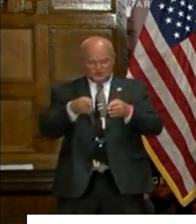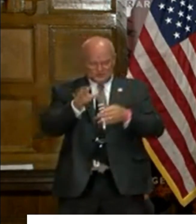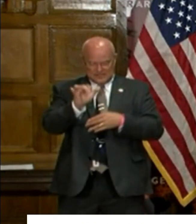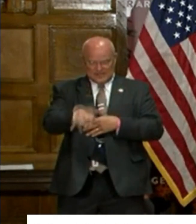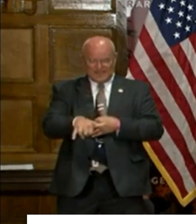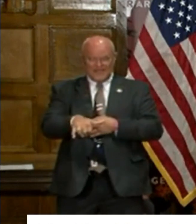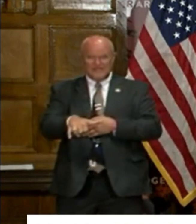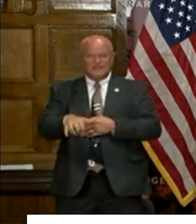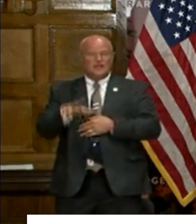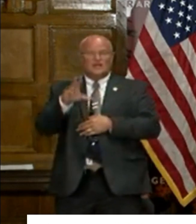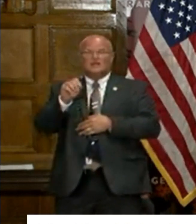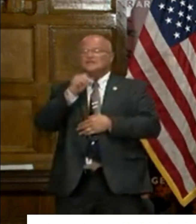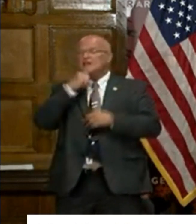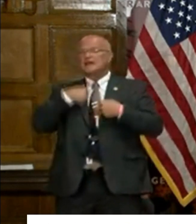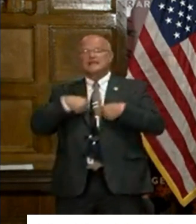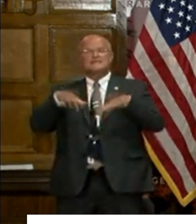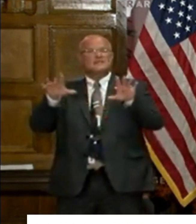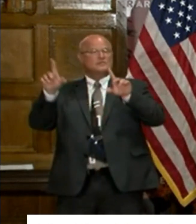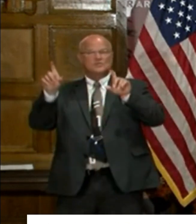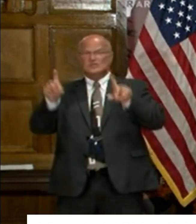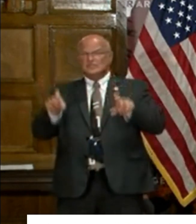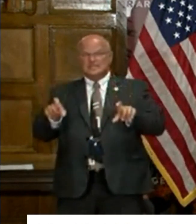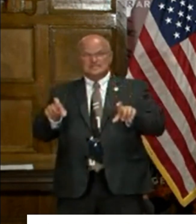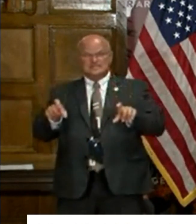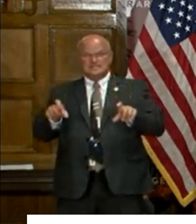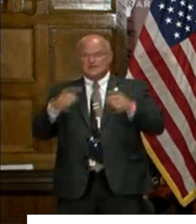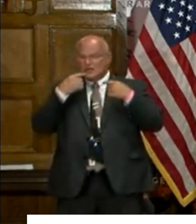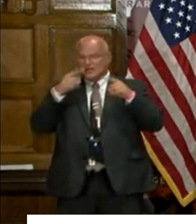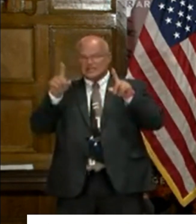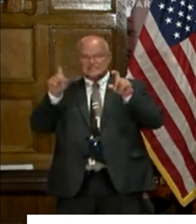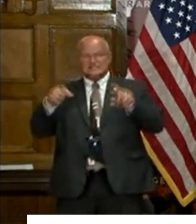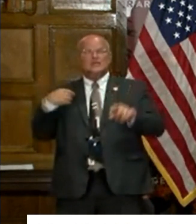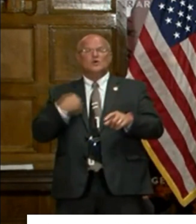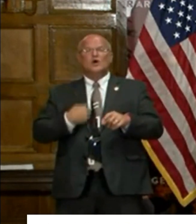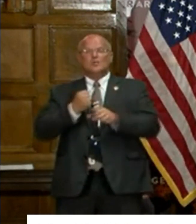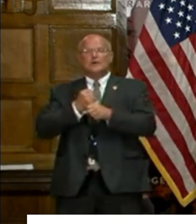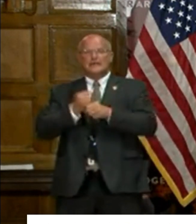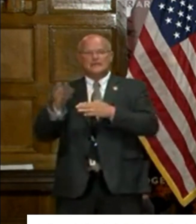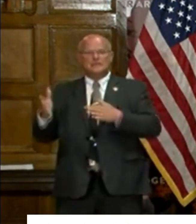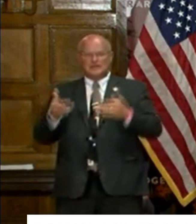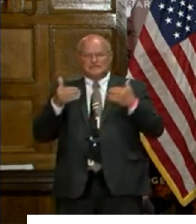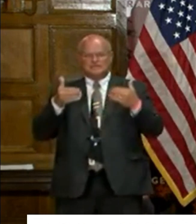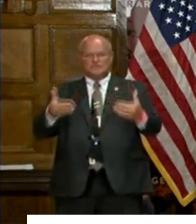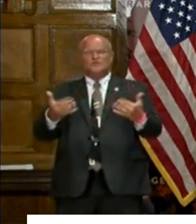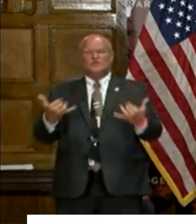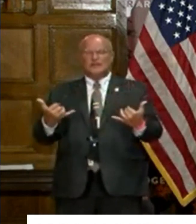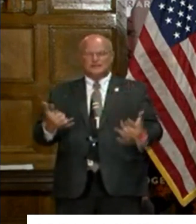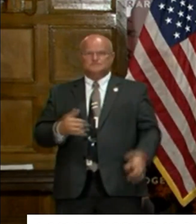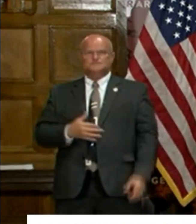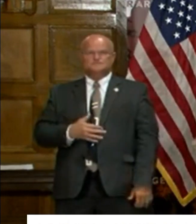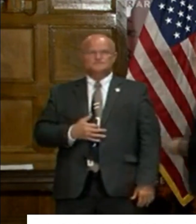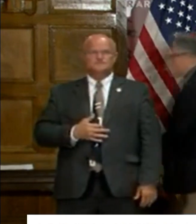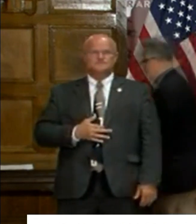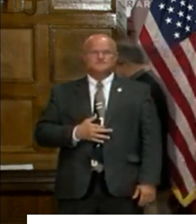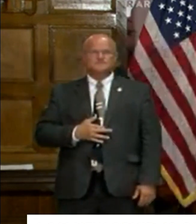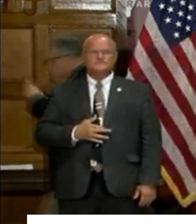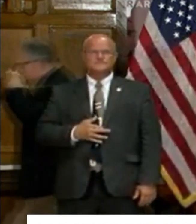So no, we have not given up with our testing, our mass testing, and we are making plans into the future.